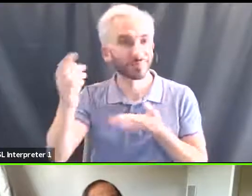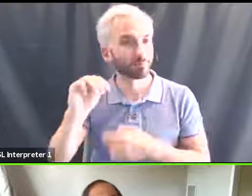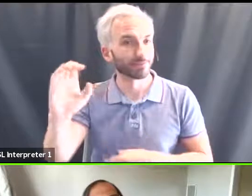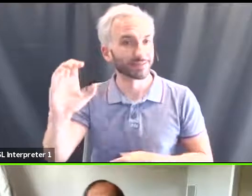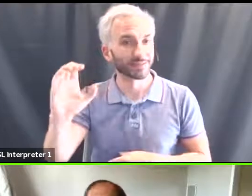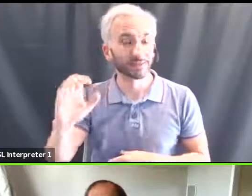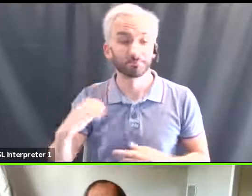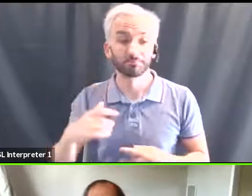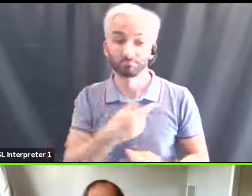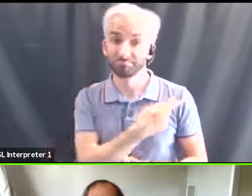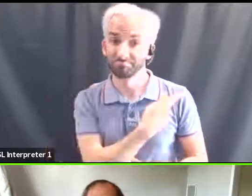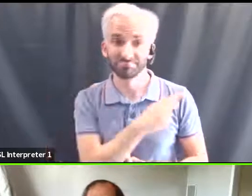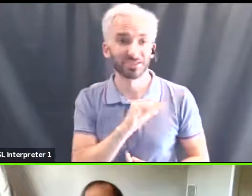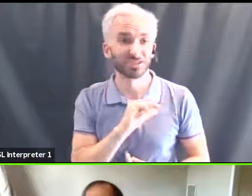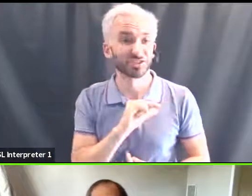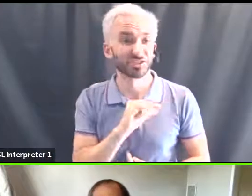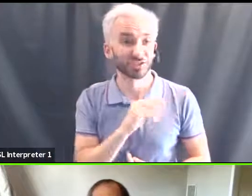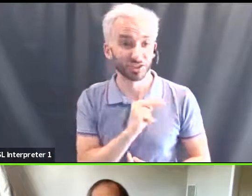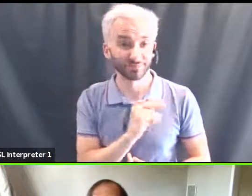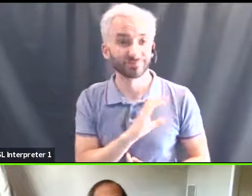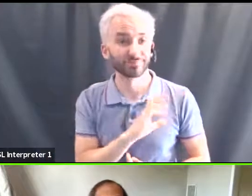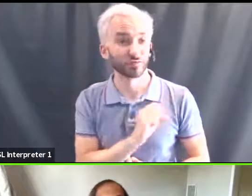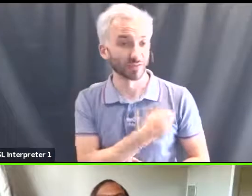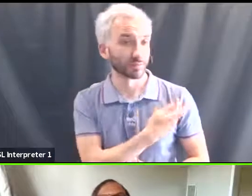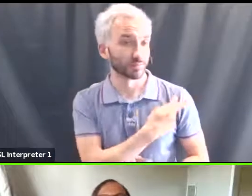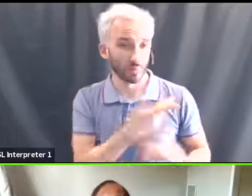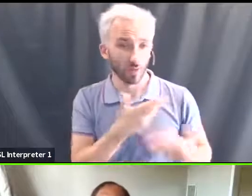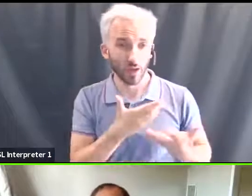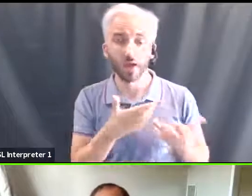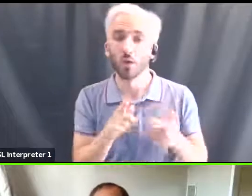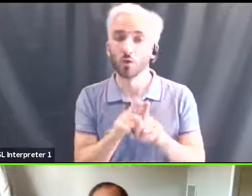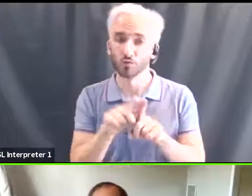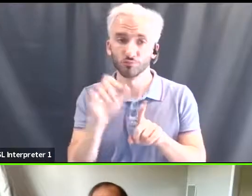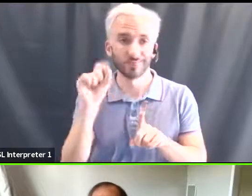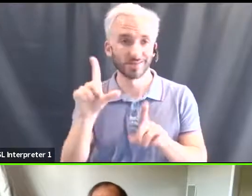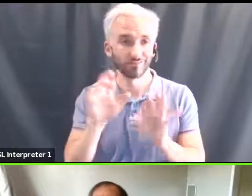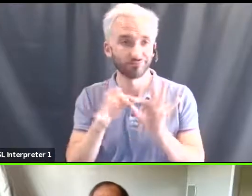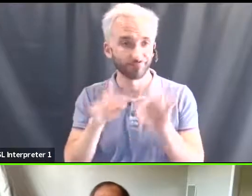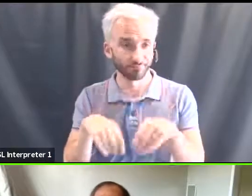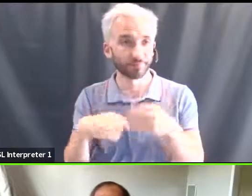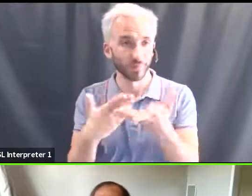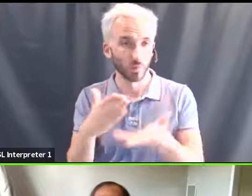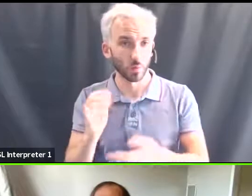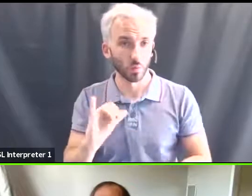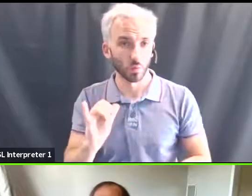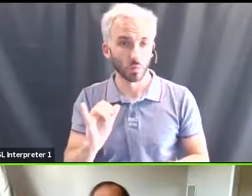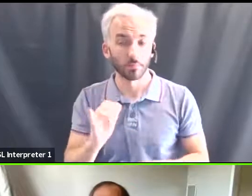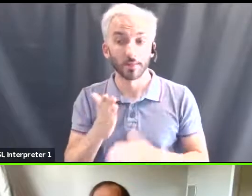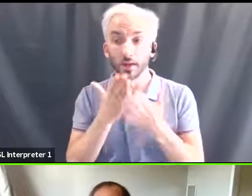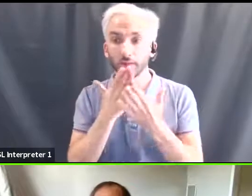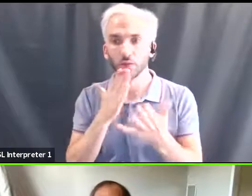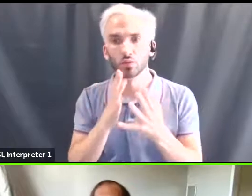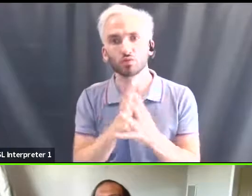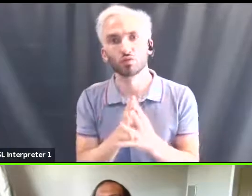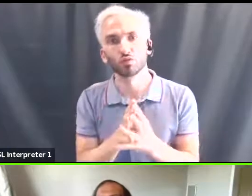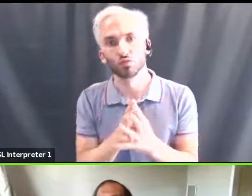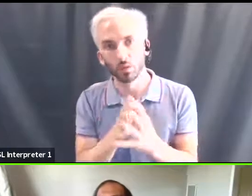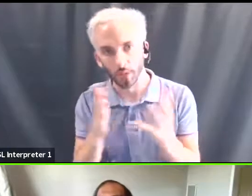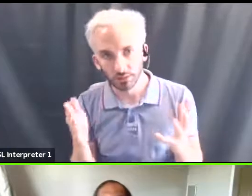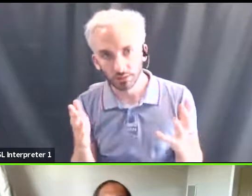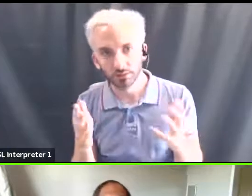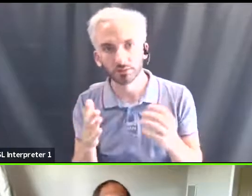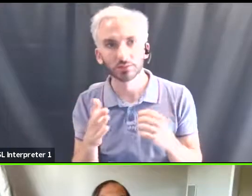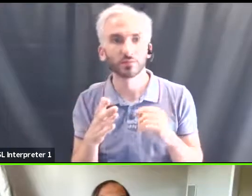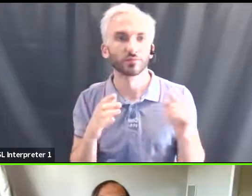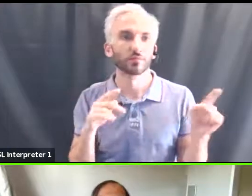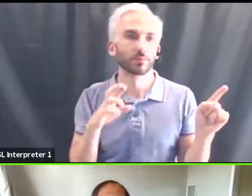and ASL interpretation will all be here as well. Thank you so much to Pri and